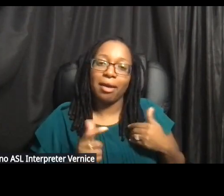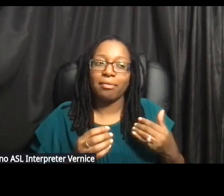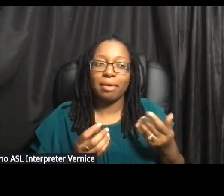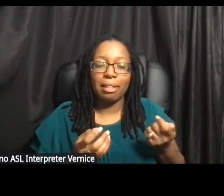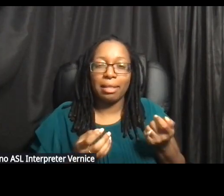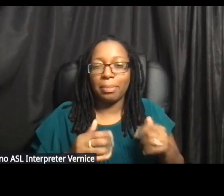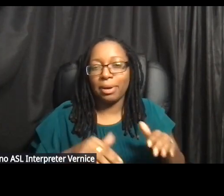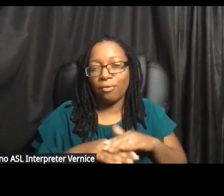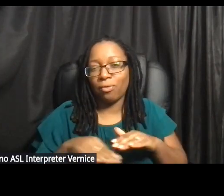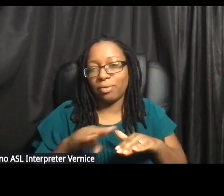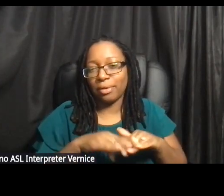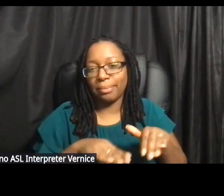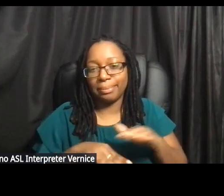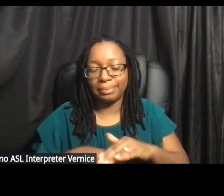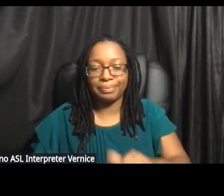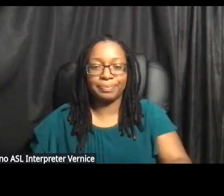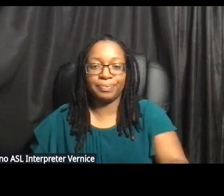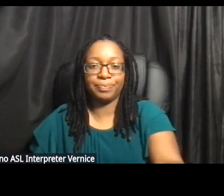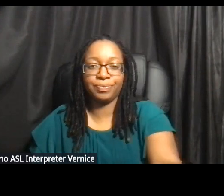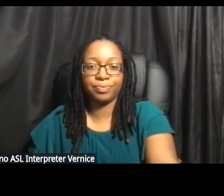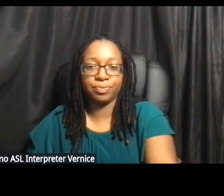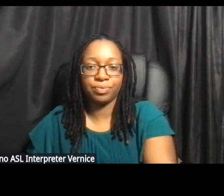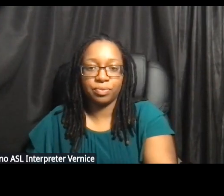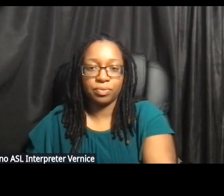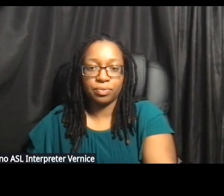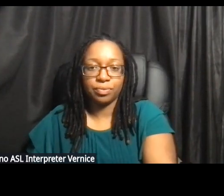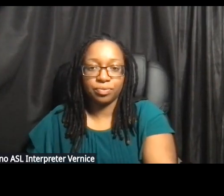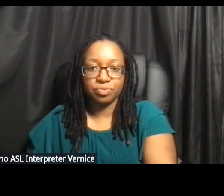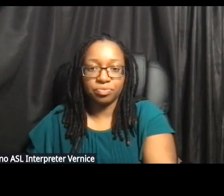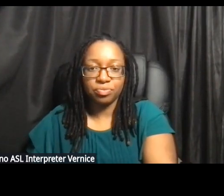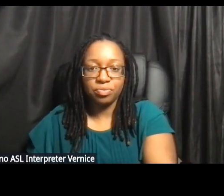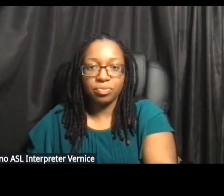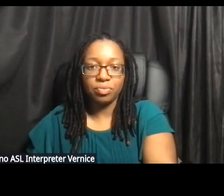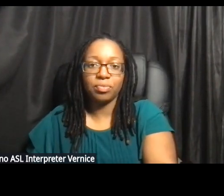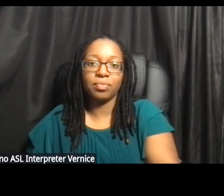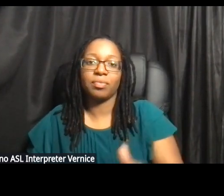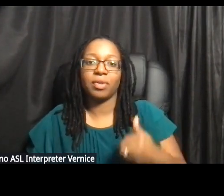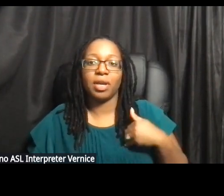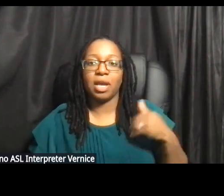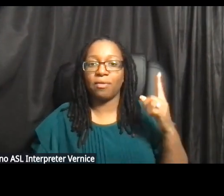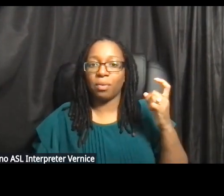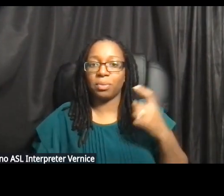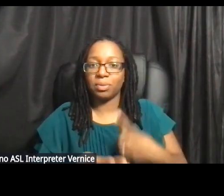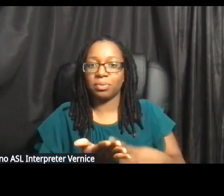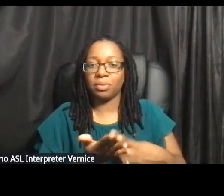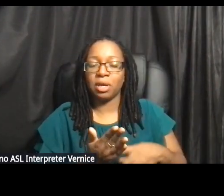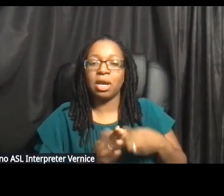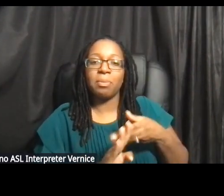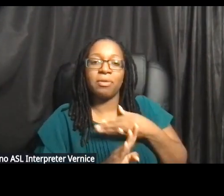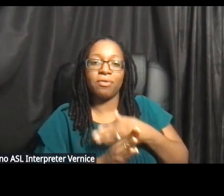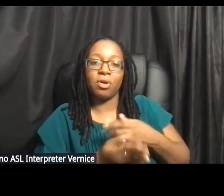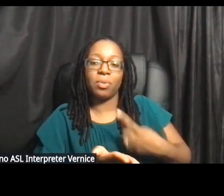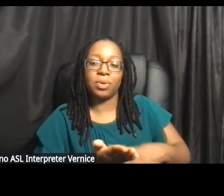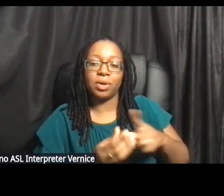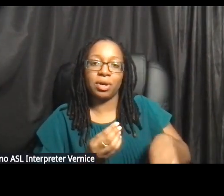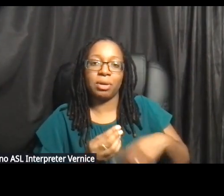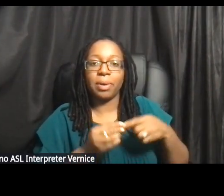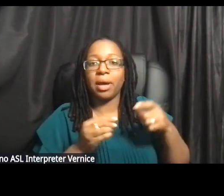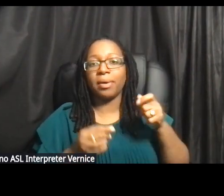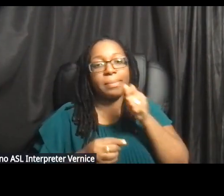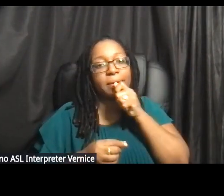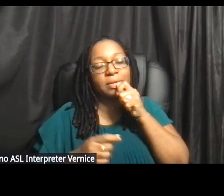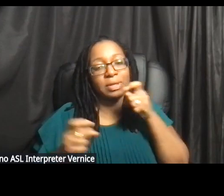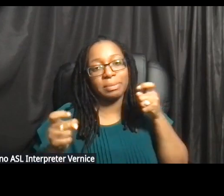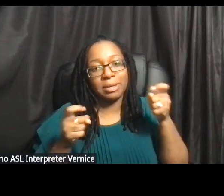Okay. I have one more thing to talk about before we get into password managers. I want to talk about open